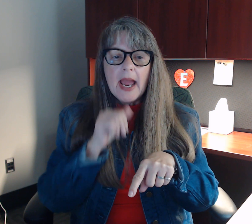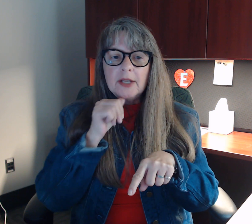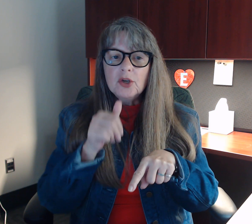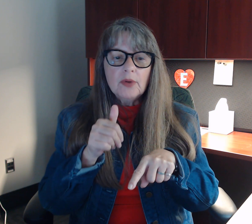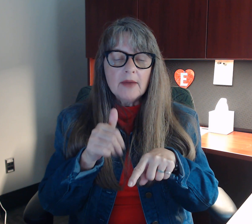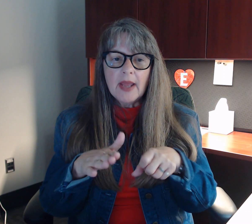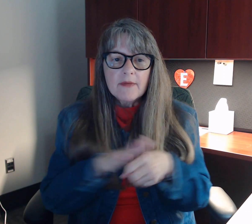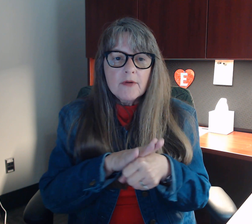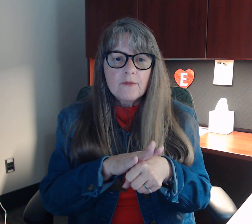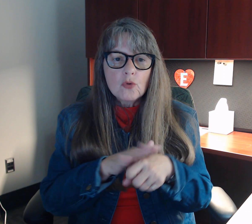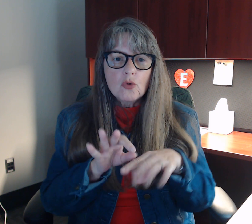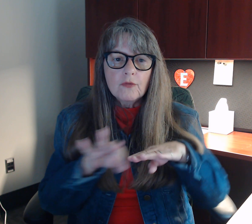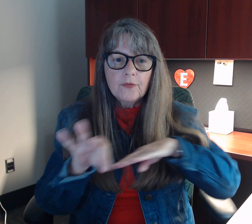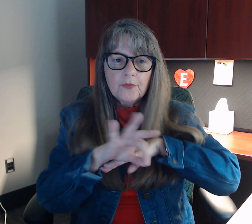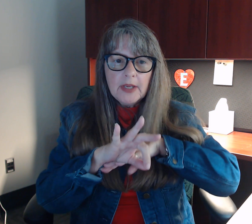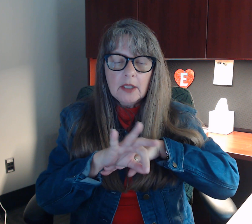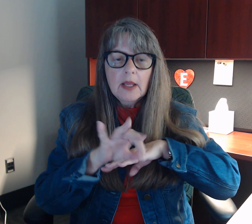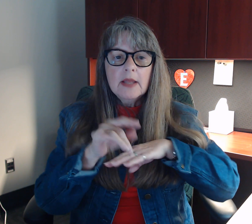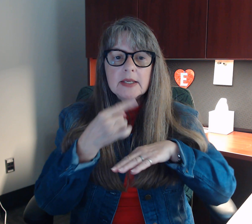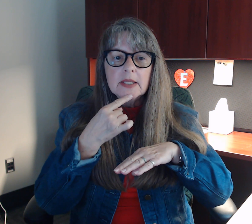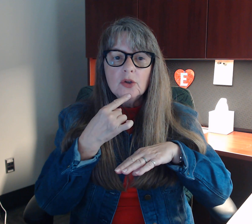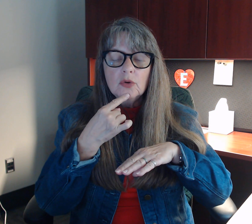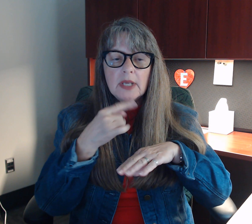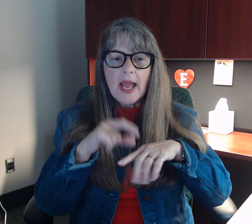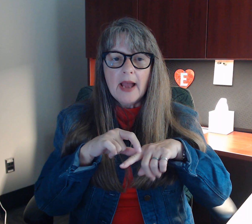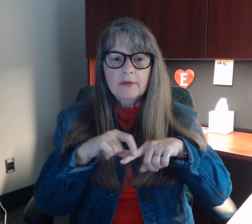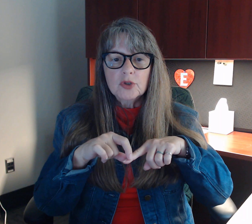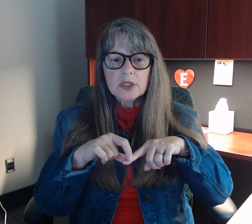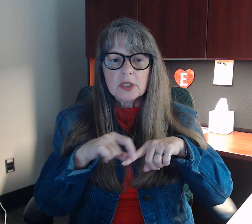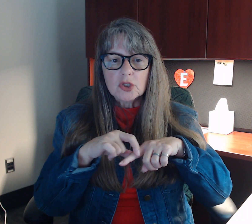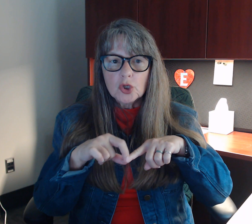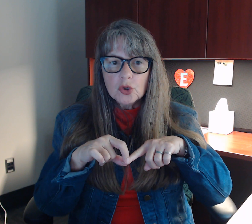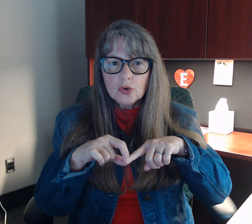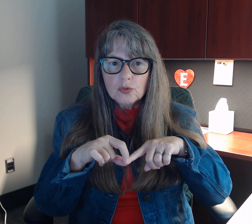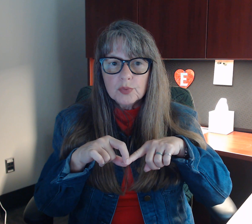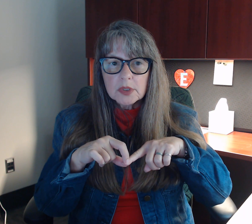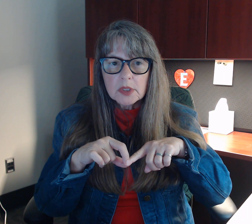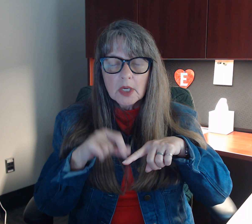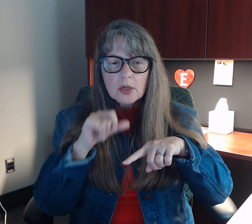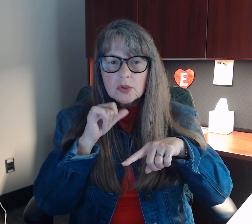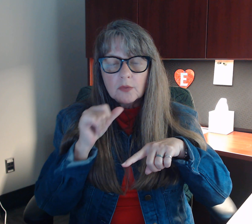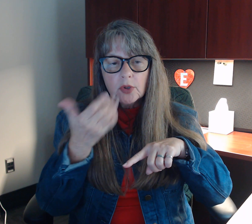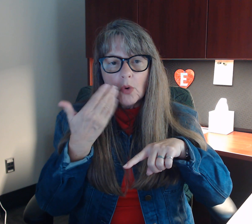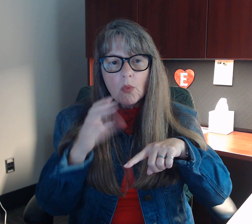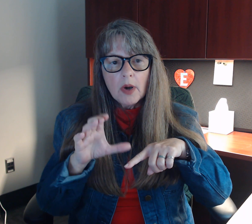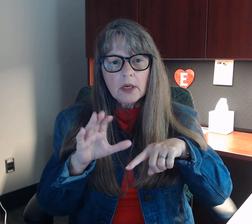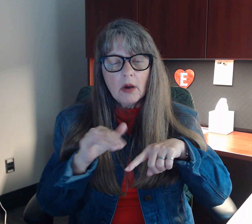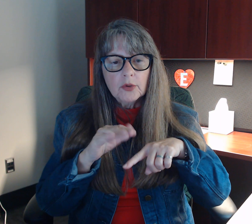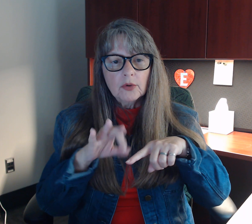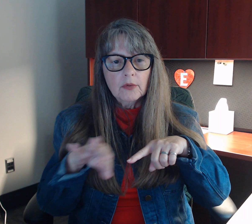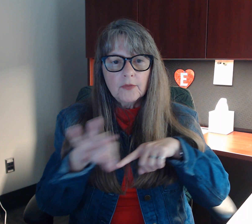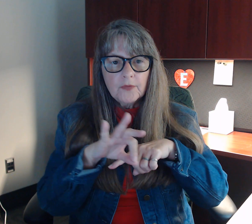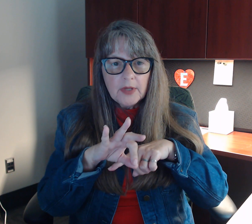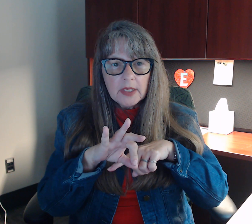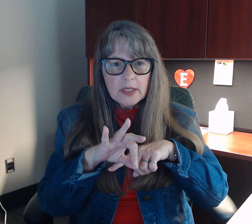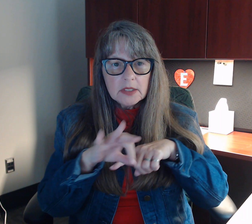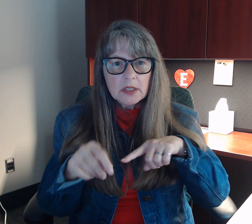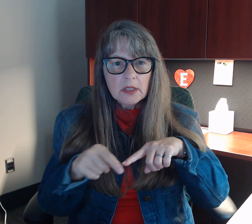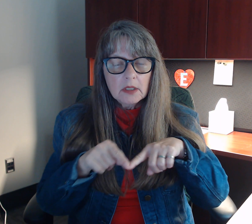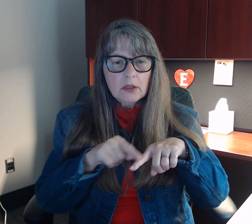you don't have to have the full feet. They said that you can have just the tubes. So if you don't want it on your feet, you